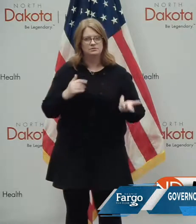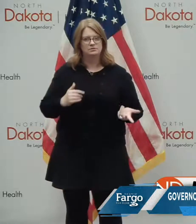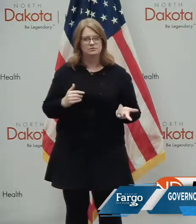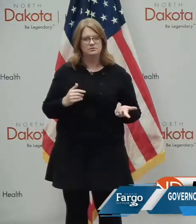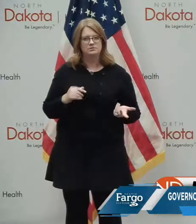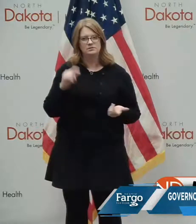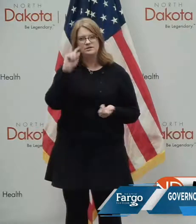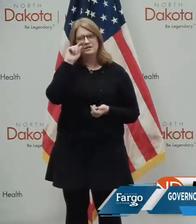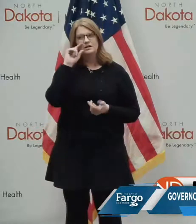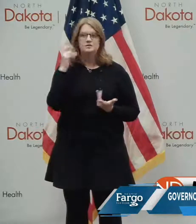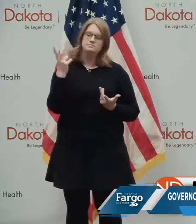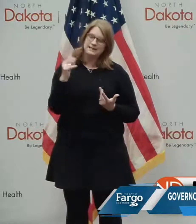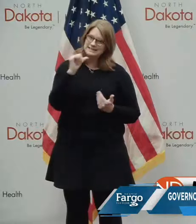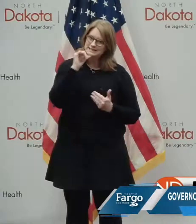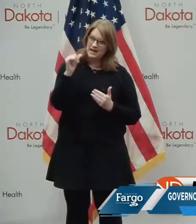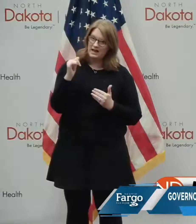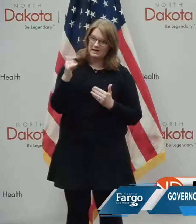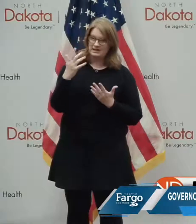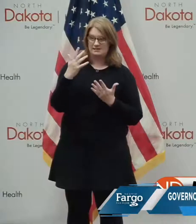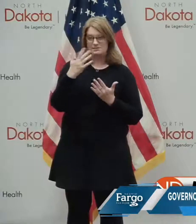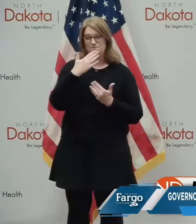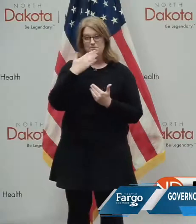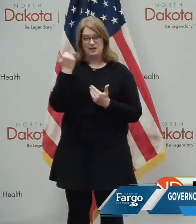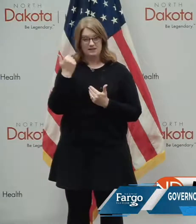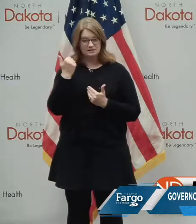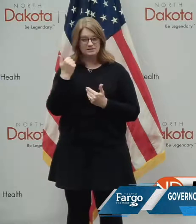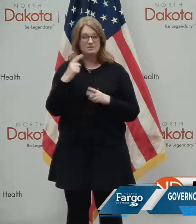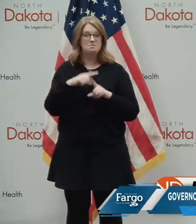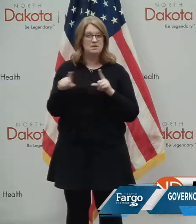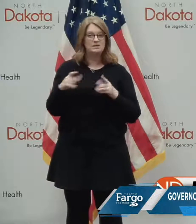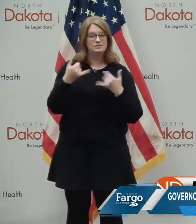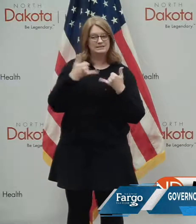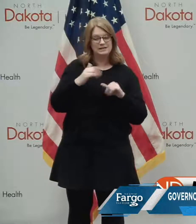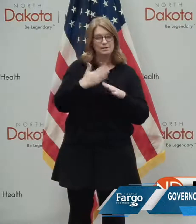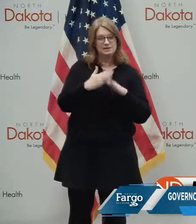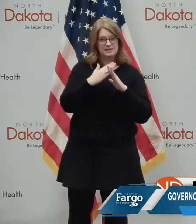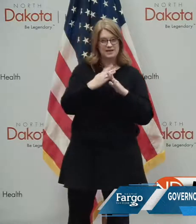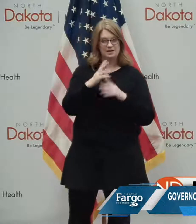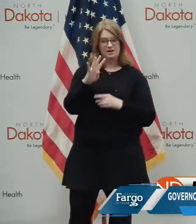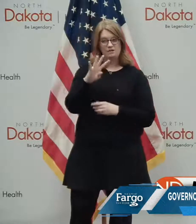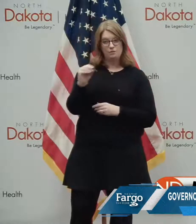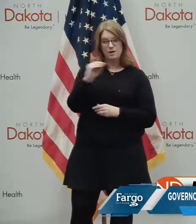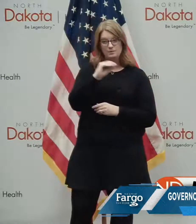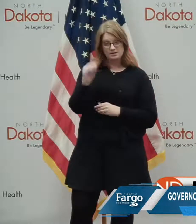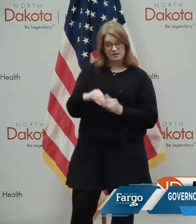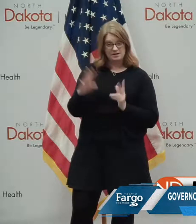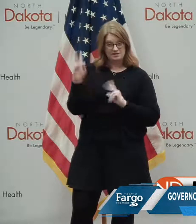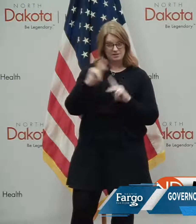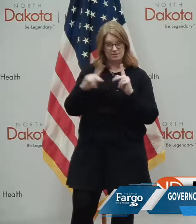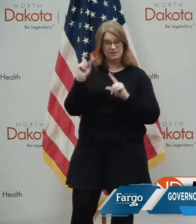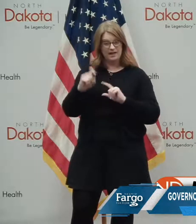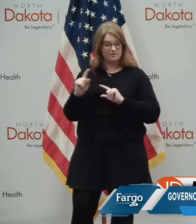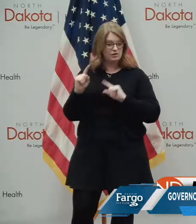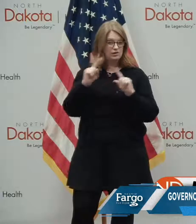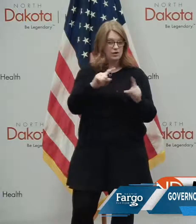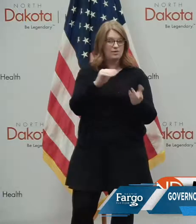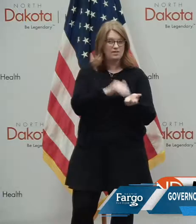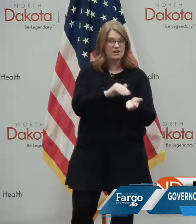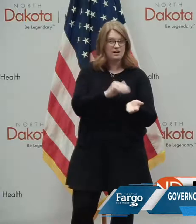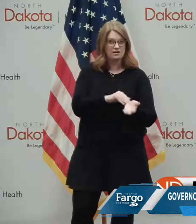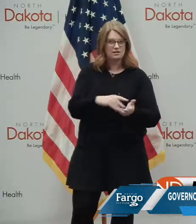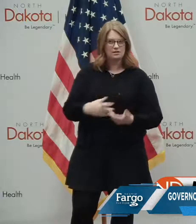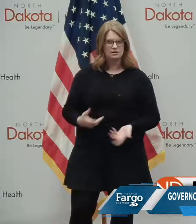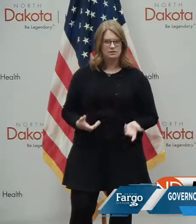not as great as we would like it, but that means we prevented 40% of people having to go to the doctor. Imagine if we